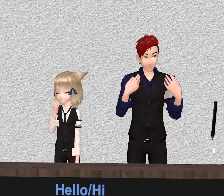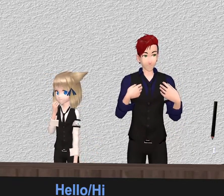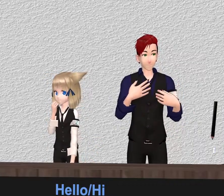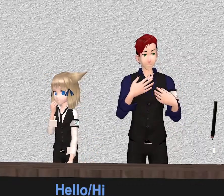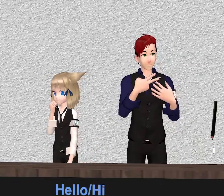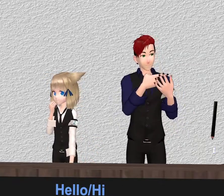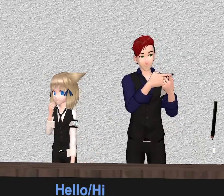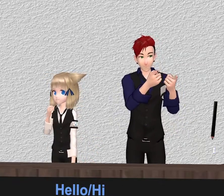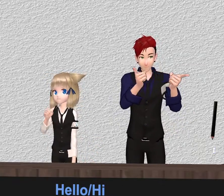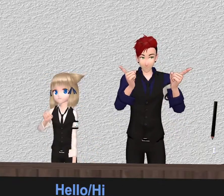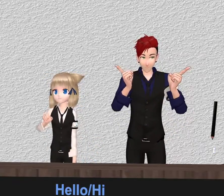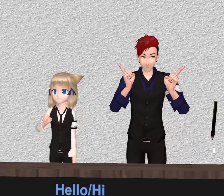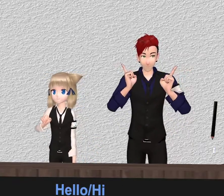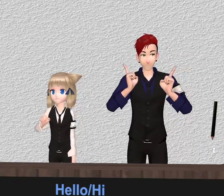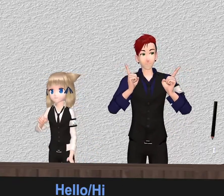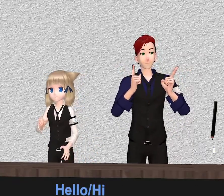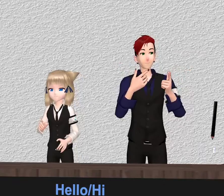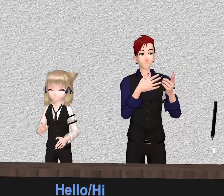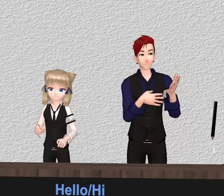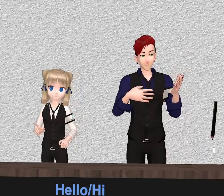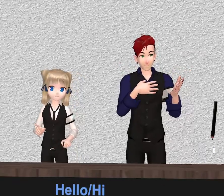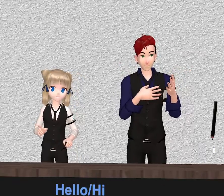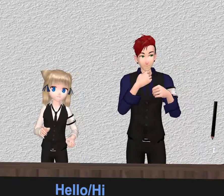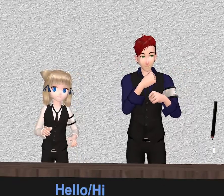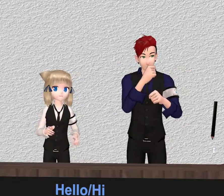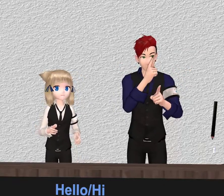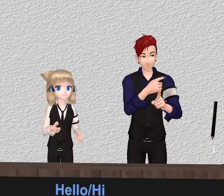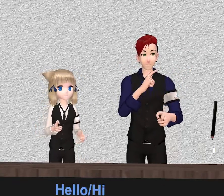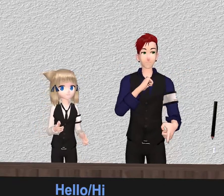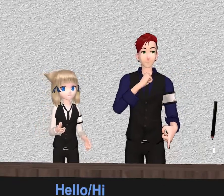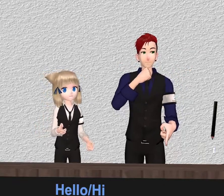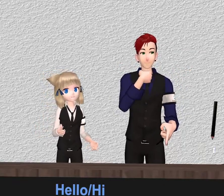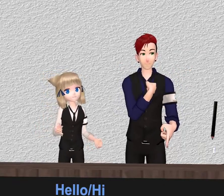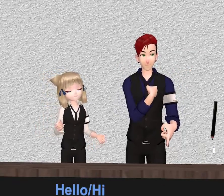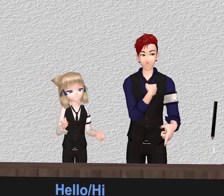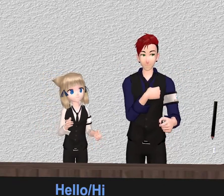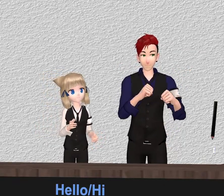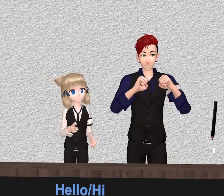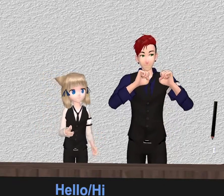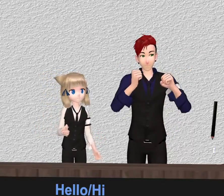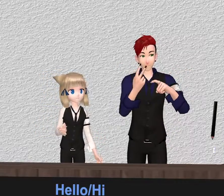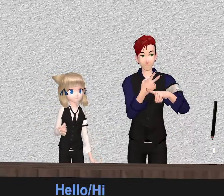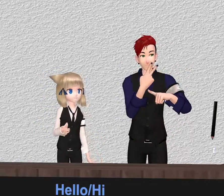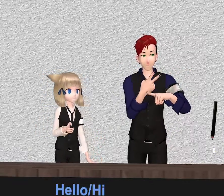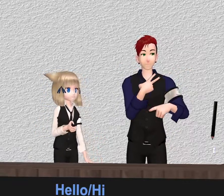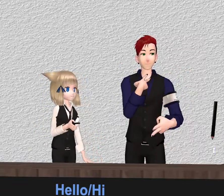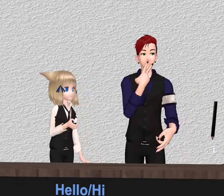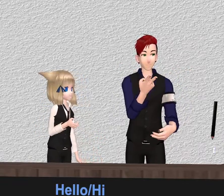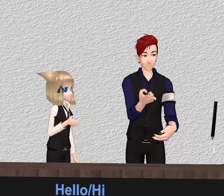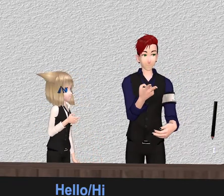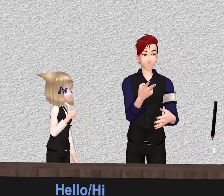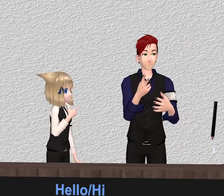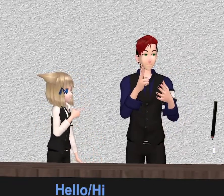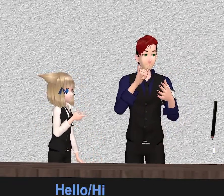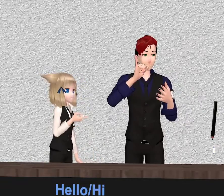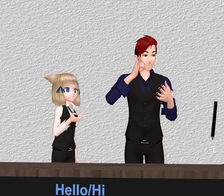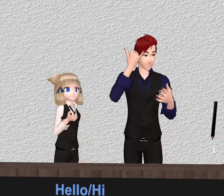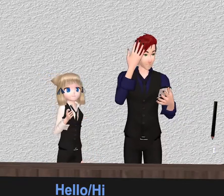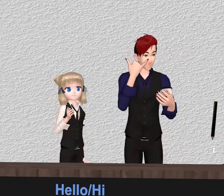kind of mics off, mute, don't use your voice. That way everybody can listen to the